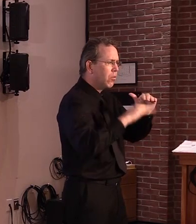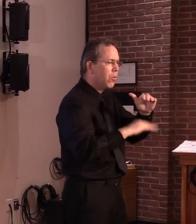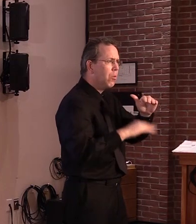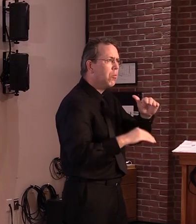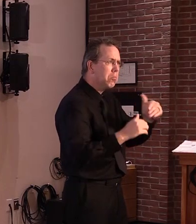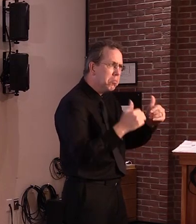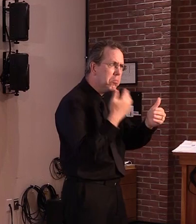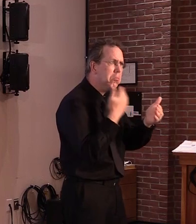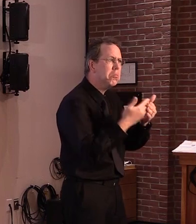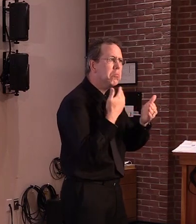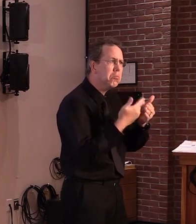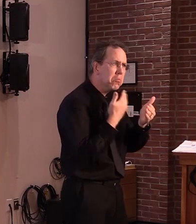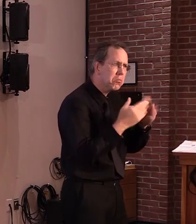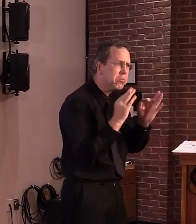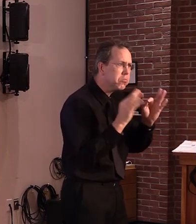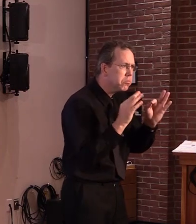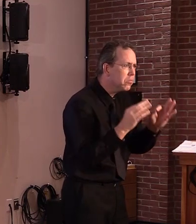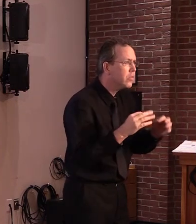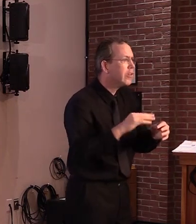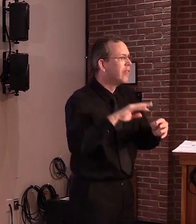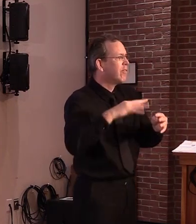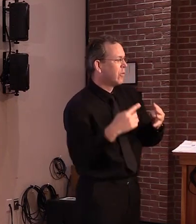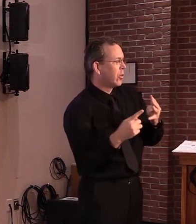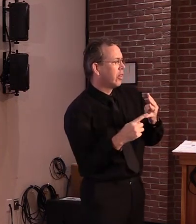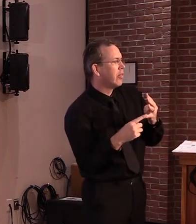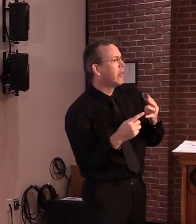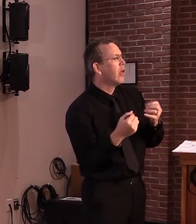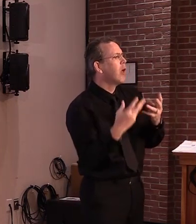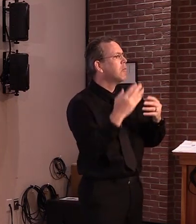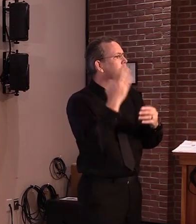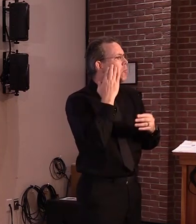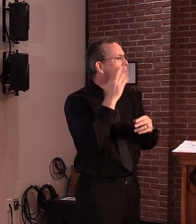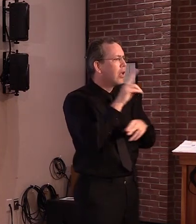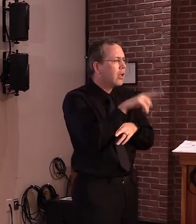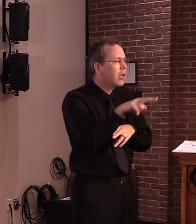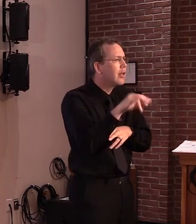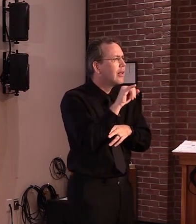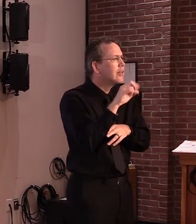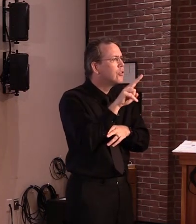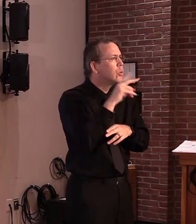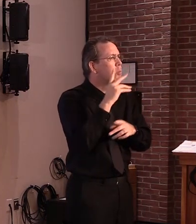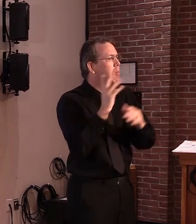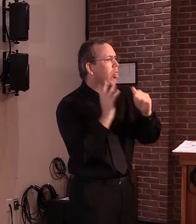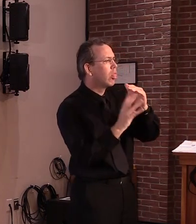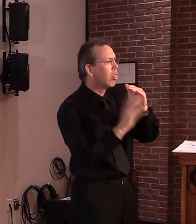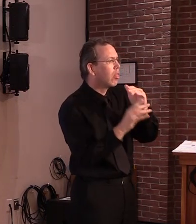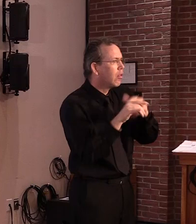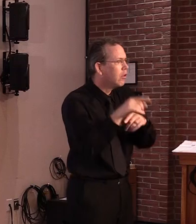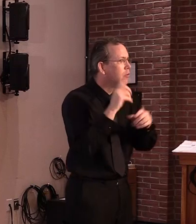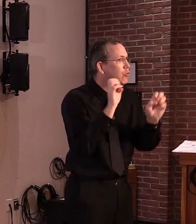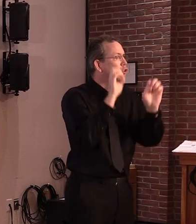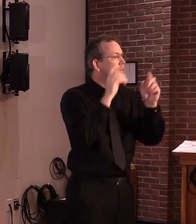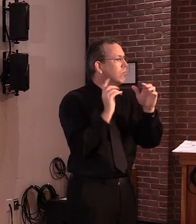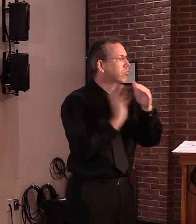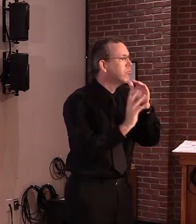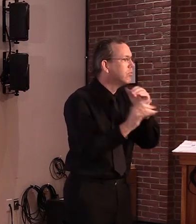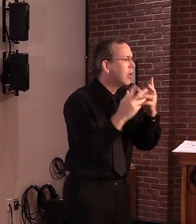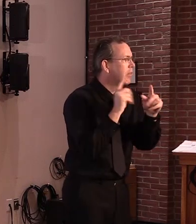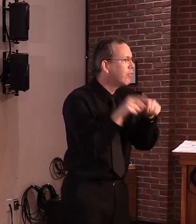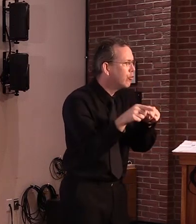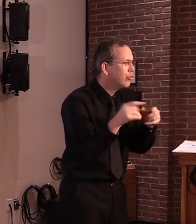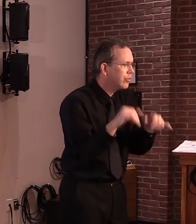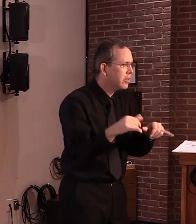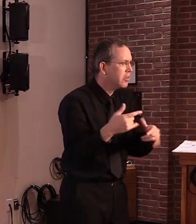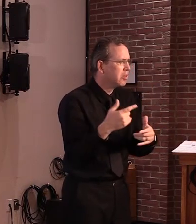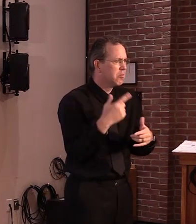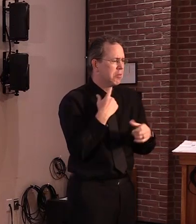The fourth and final metric is hospital and critical care bed availability. We continue to feel confident that Vermont has the adequate reserve of